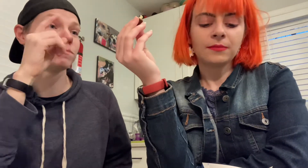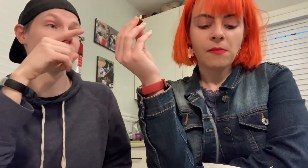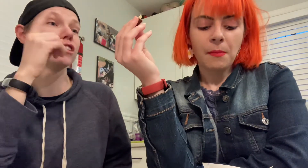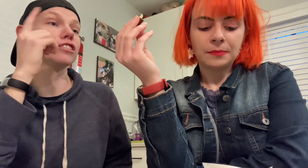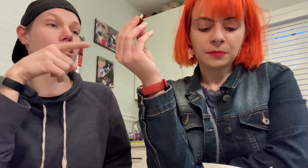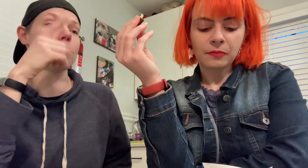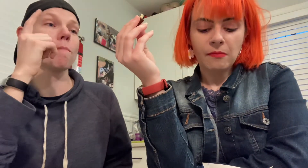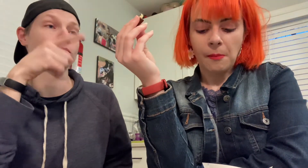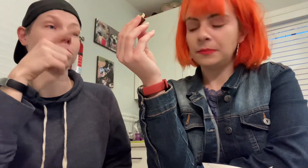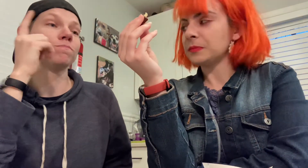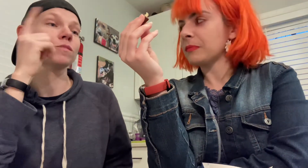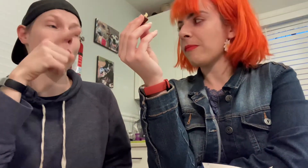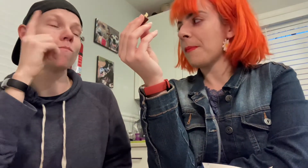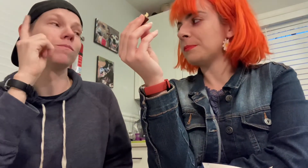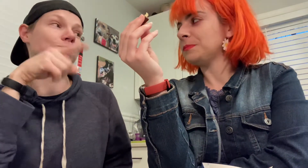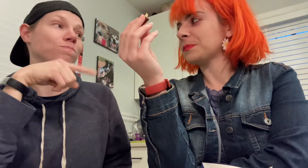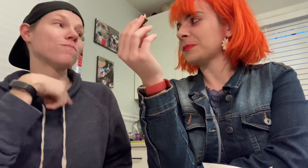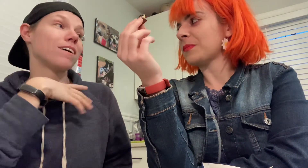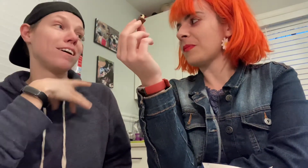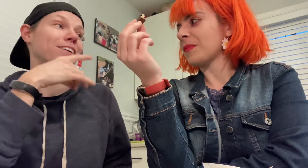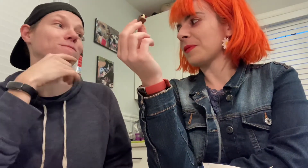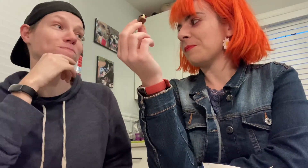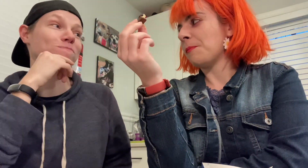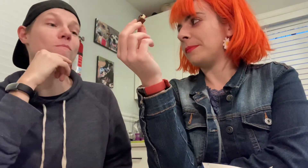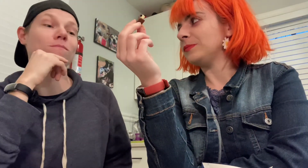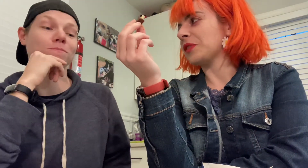Can you see better? Yeah.